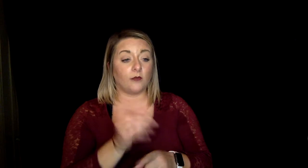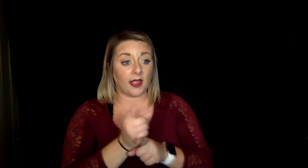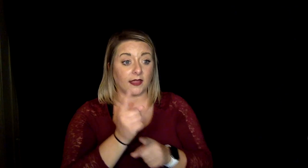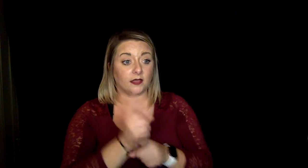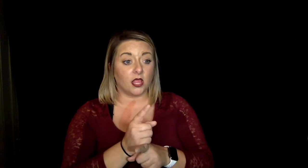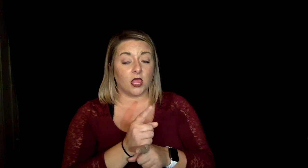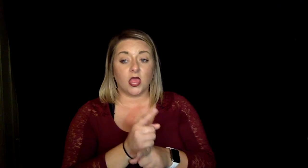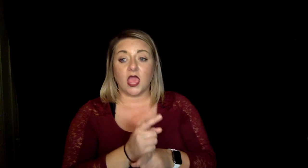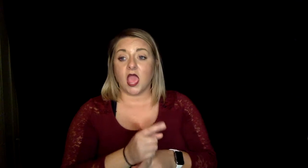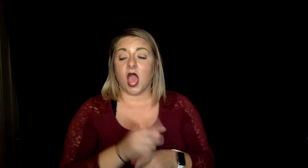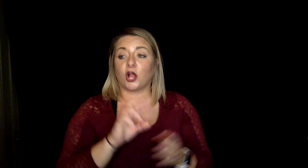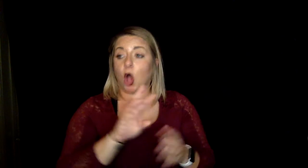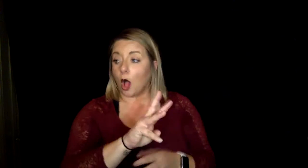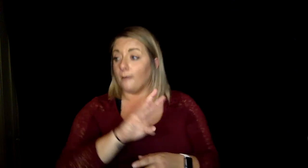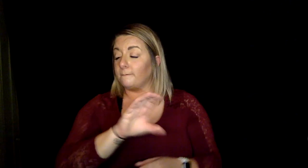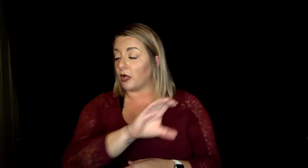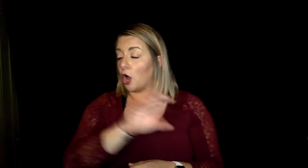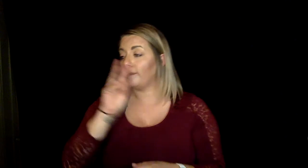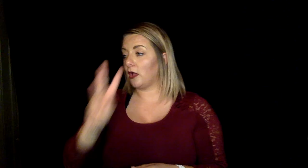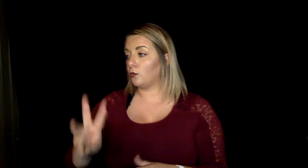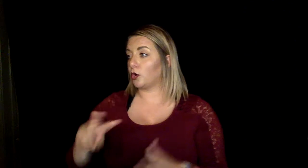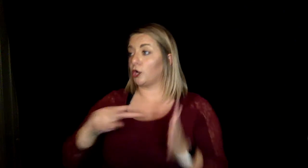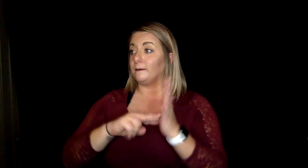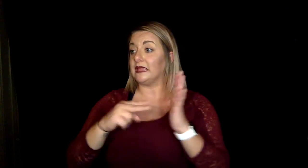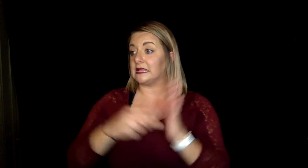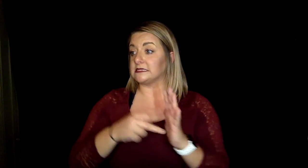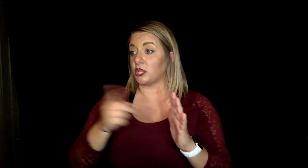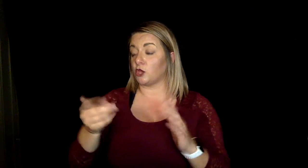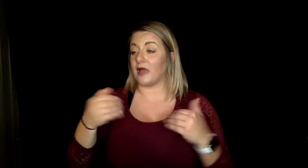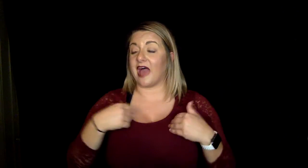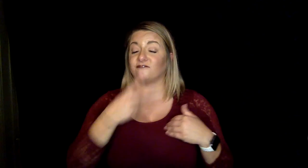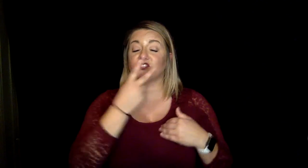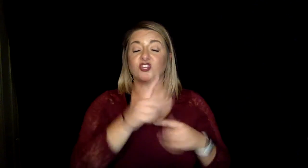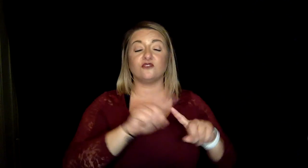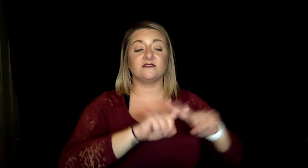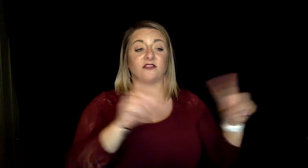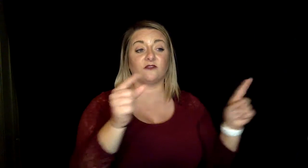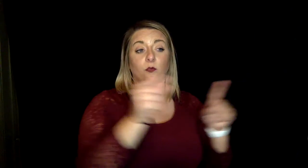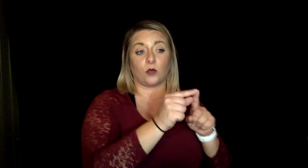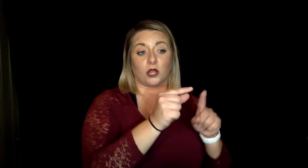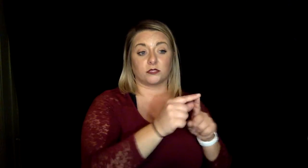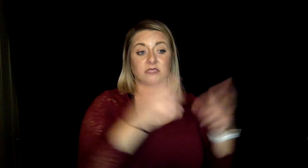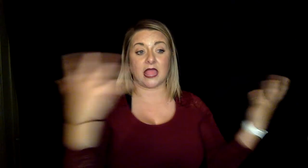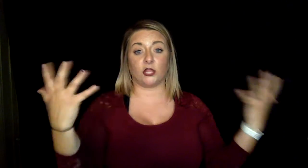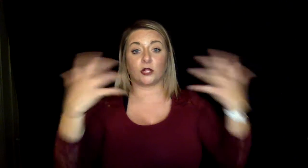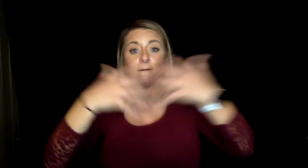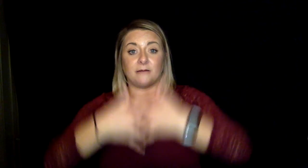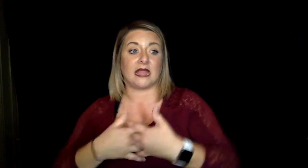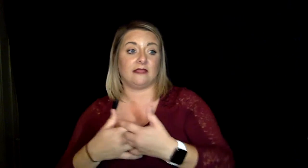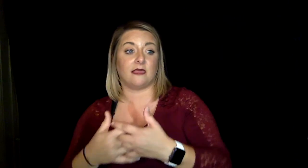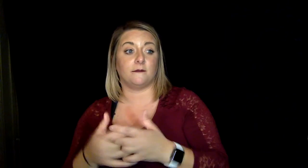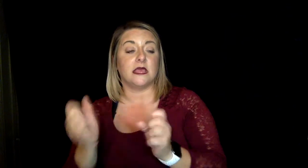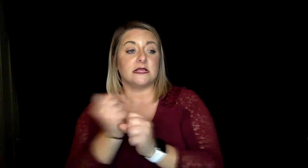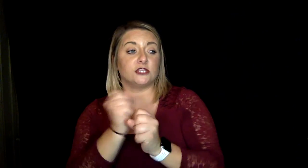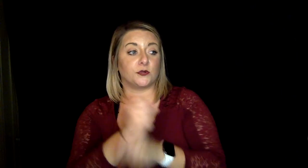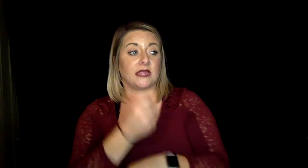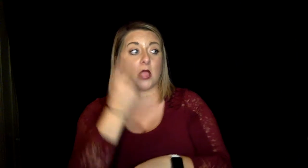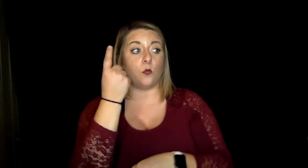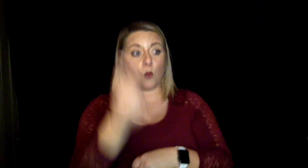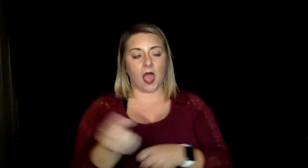Right. A compound word means that you have two different words and you're combining them to create